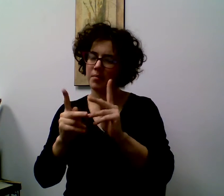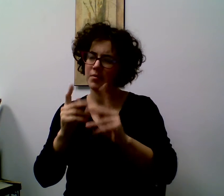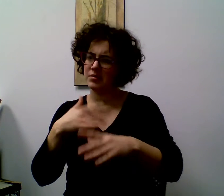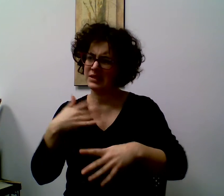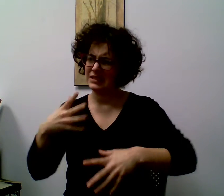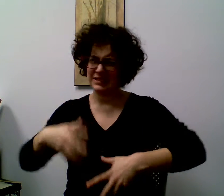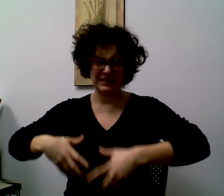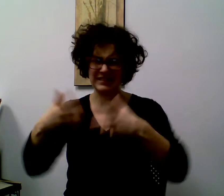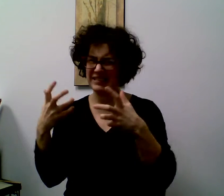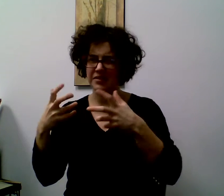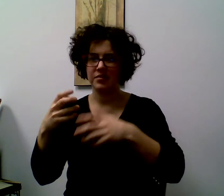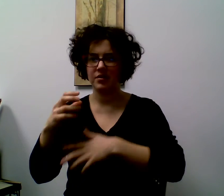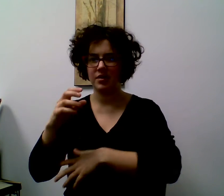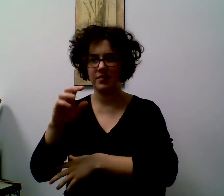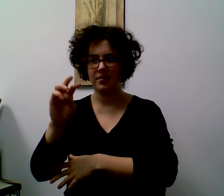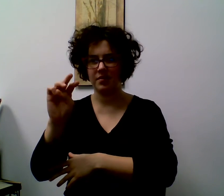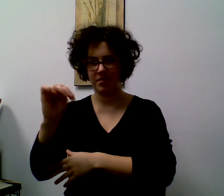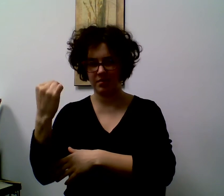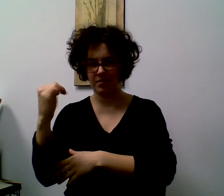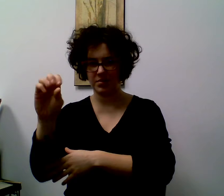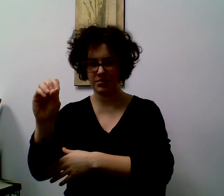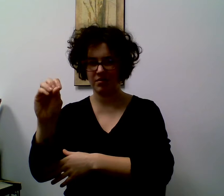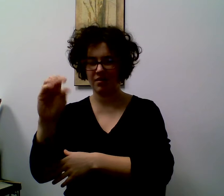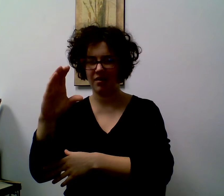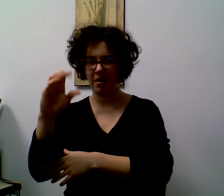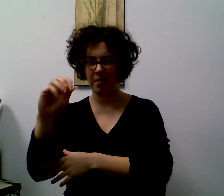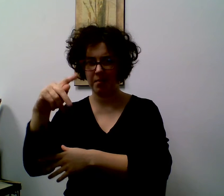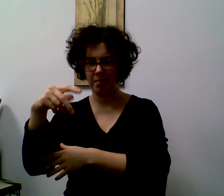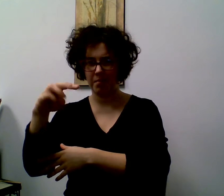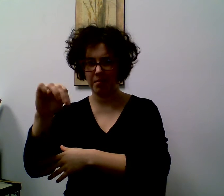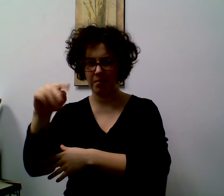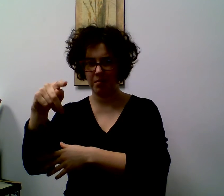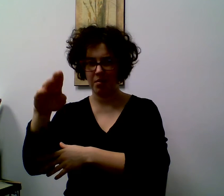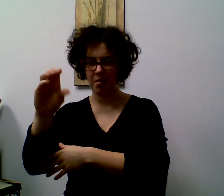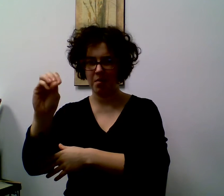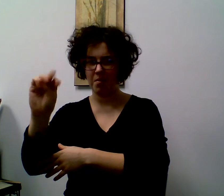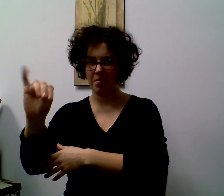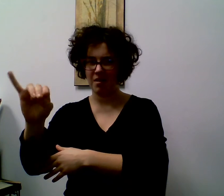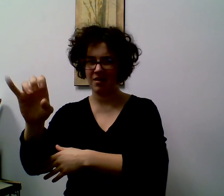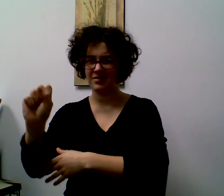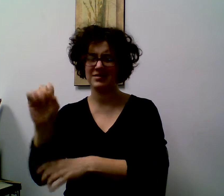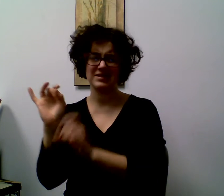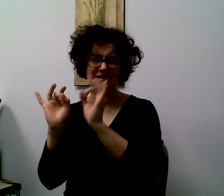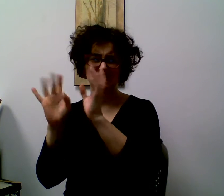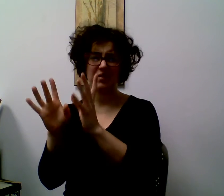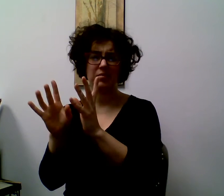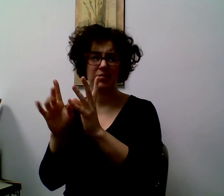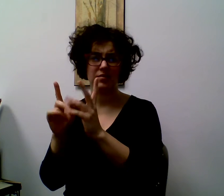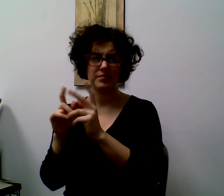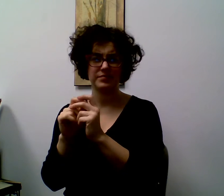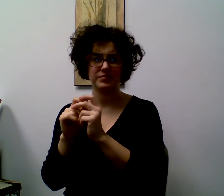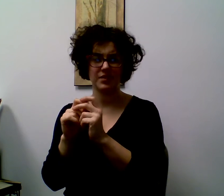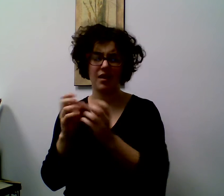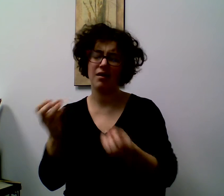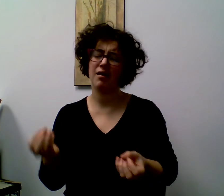resistance." Douglas even admitted that he could travel from Washington, D.C. to Chicago by the light of his own burning effigies.